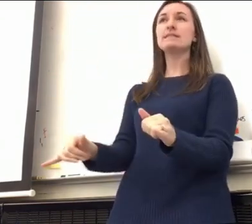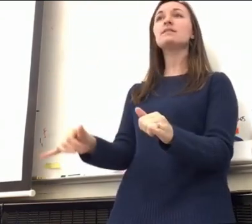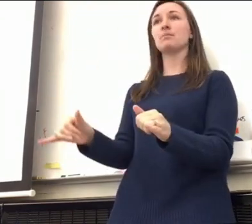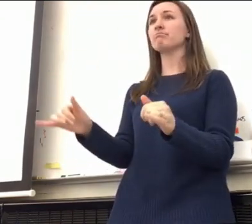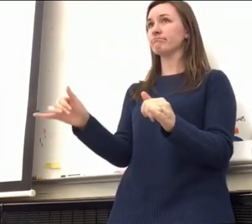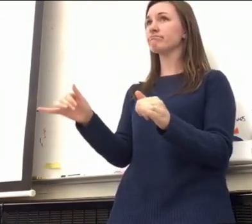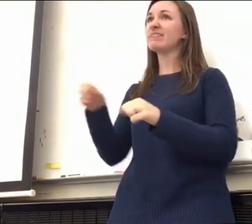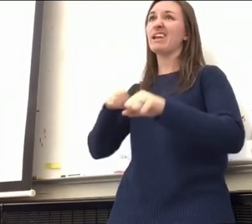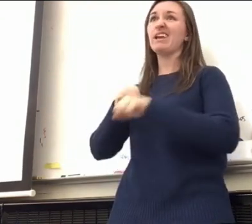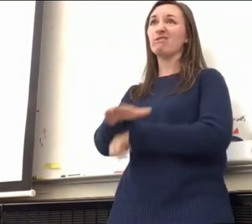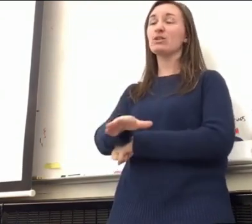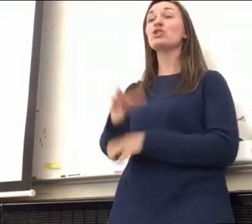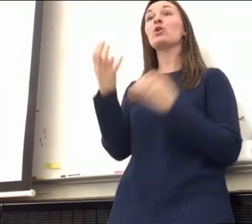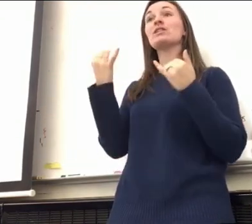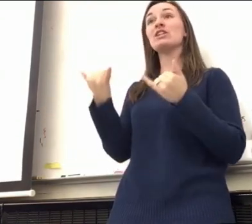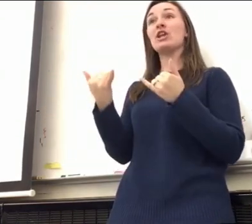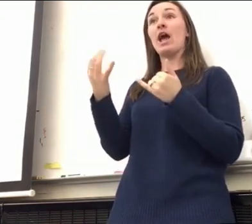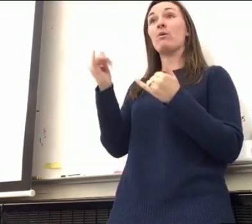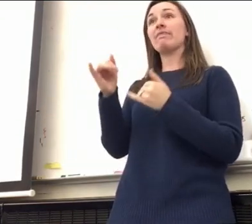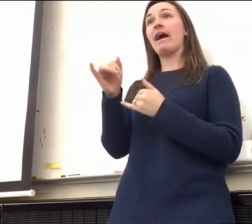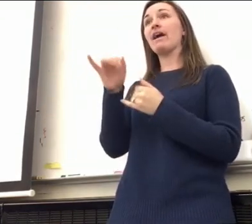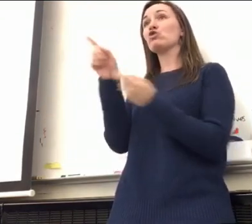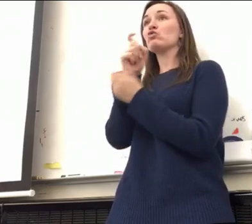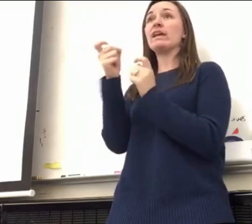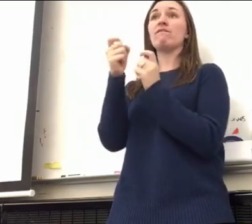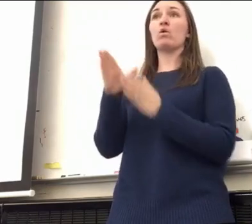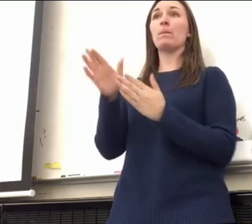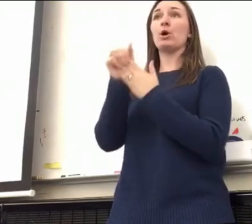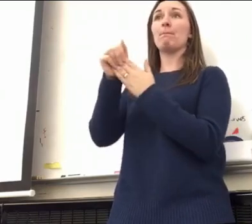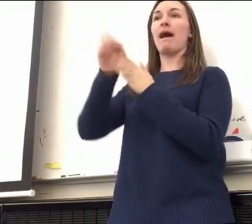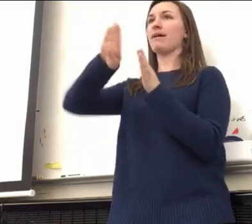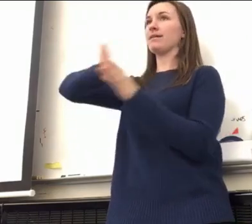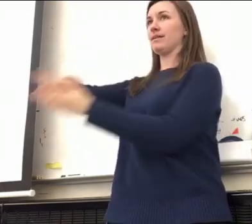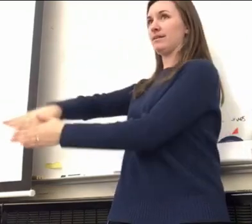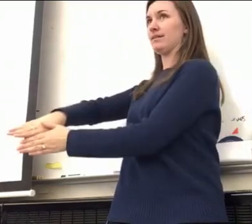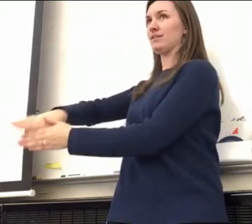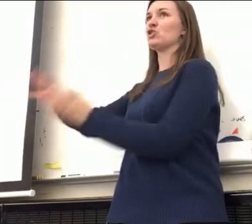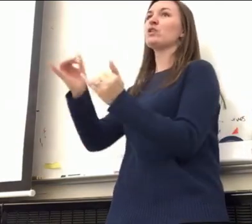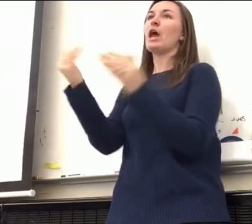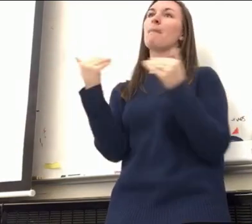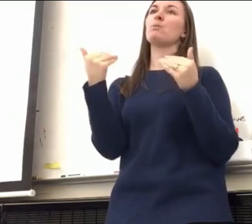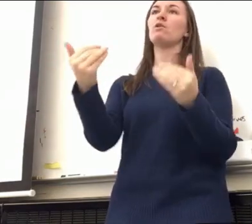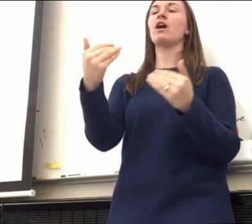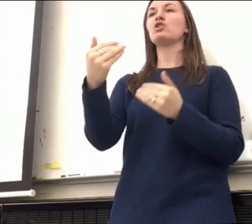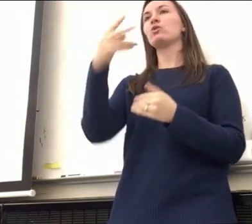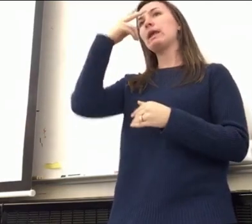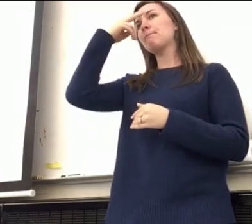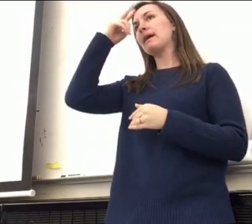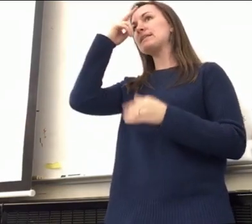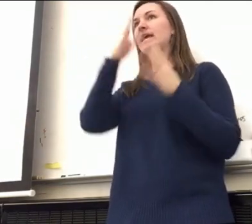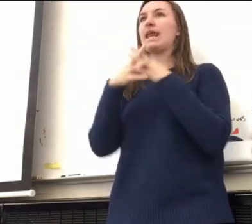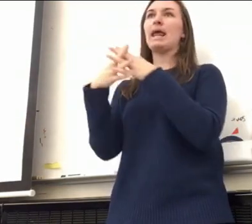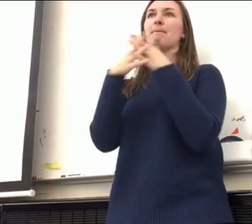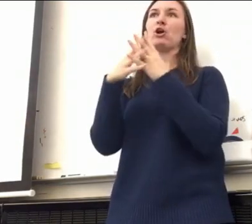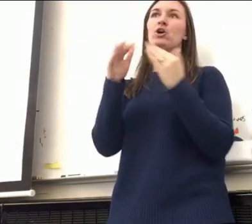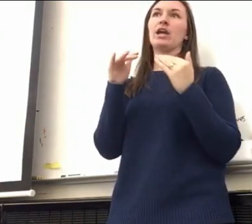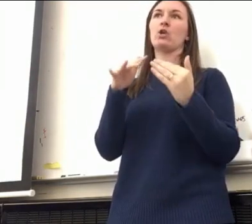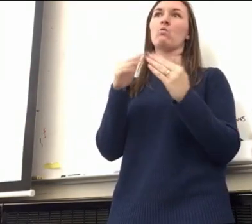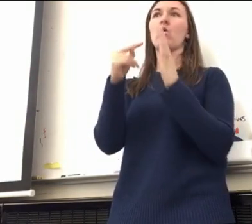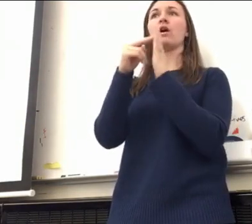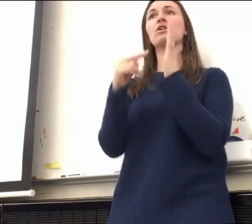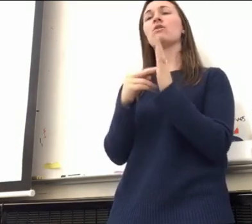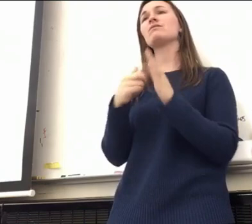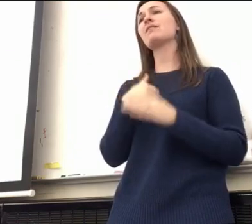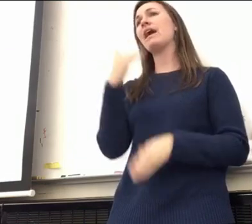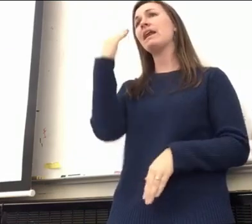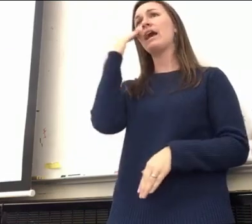so we can go ahead and move on from this, and now we're going to move on to our Mexican-American War notes. And I know that we are just